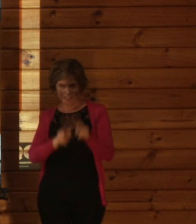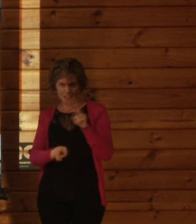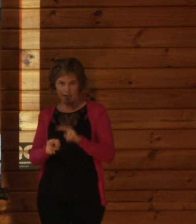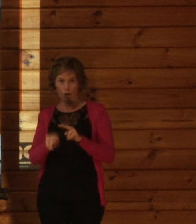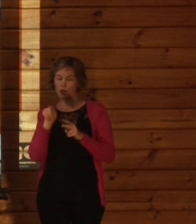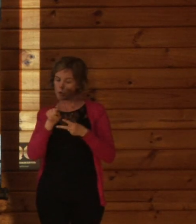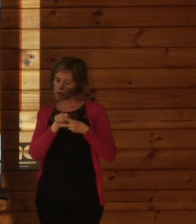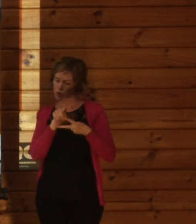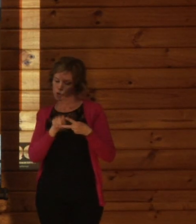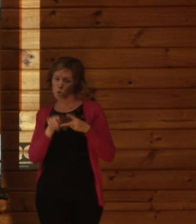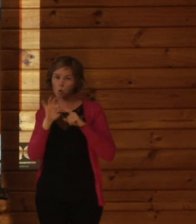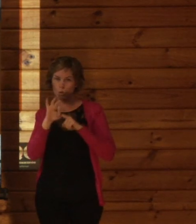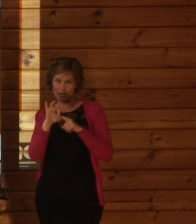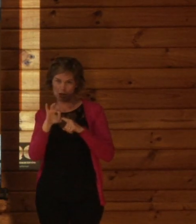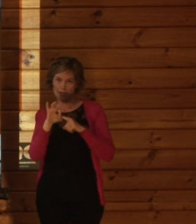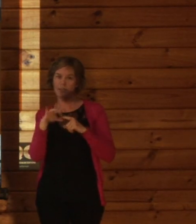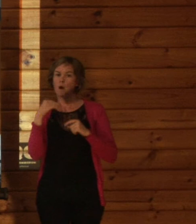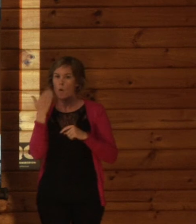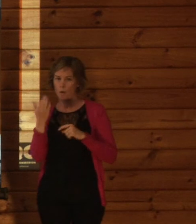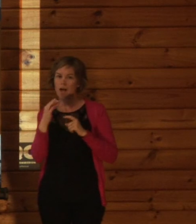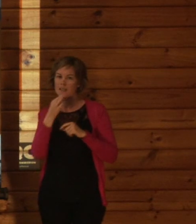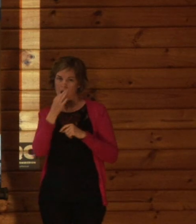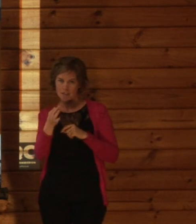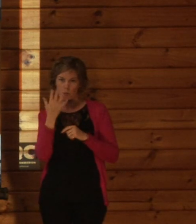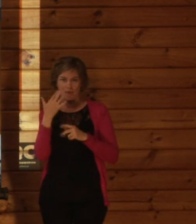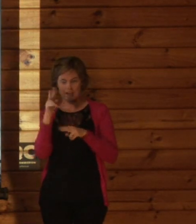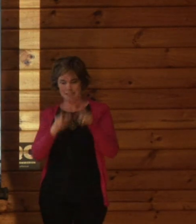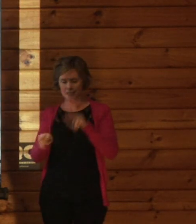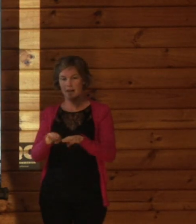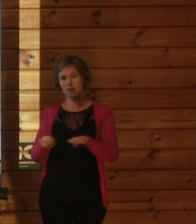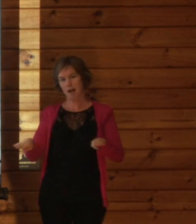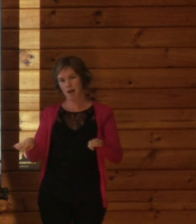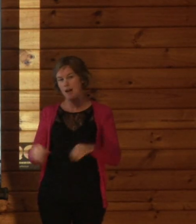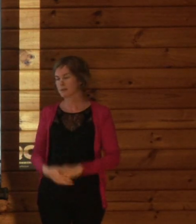for every property they assess. So we've had a few questions, but has anybody else got any